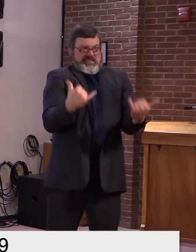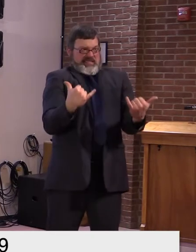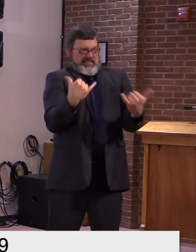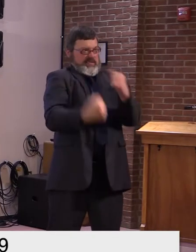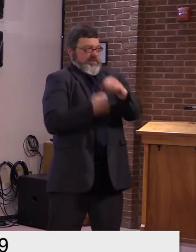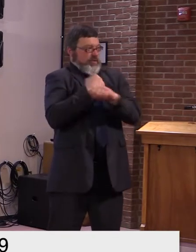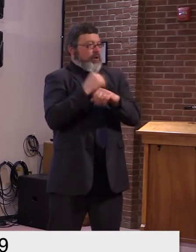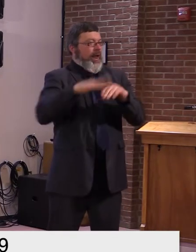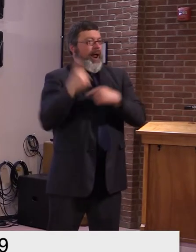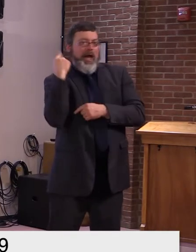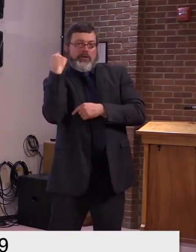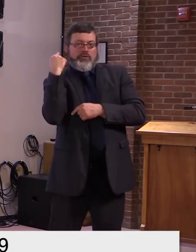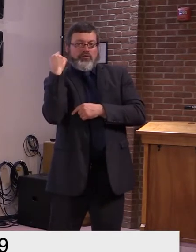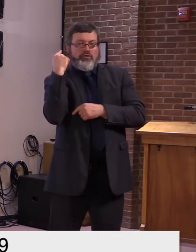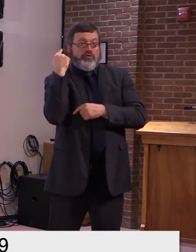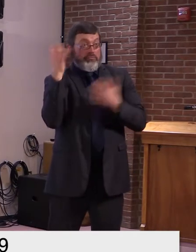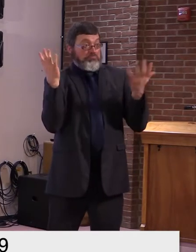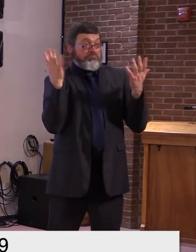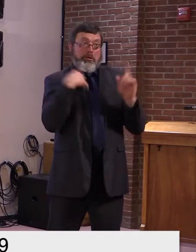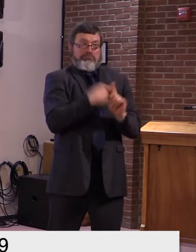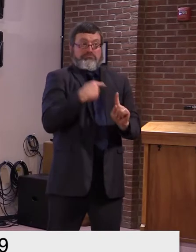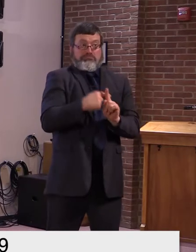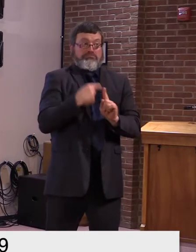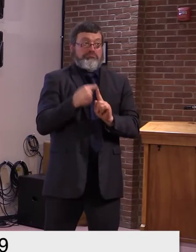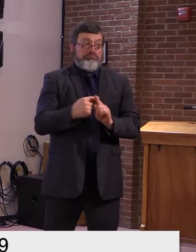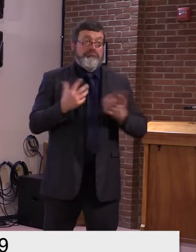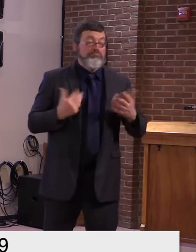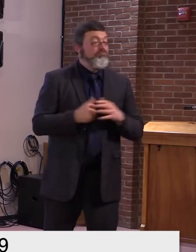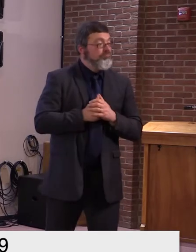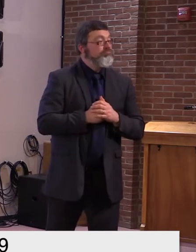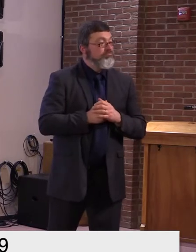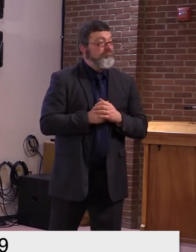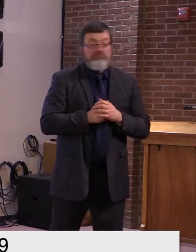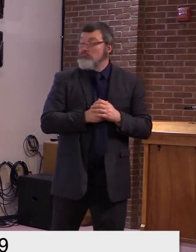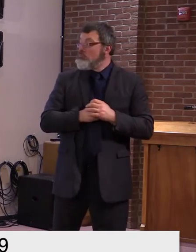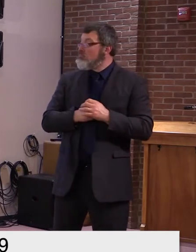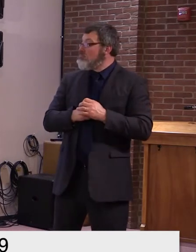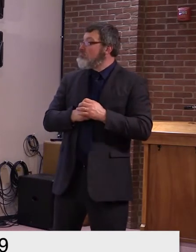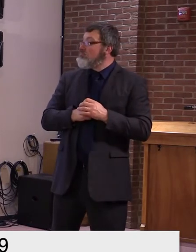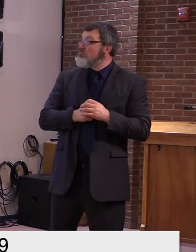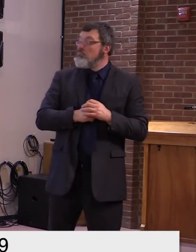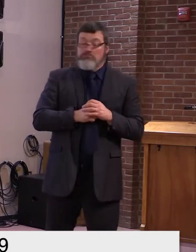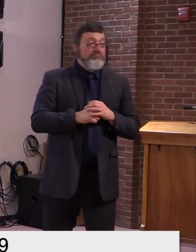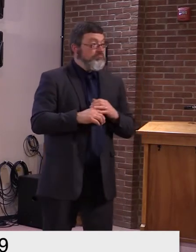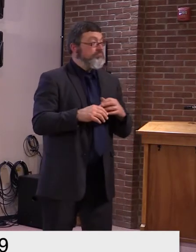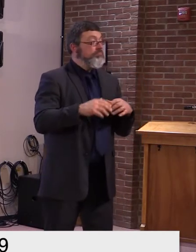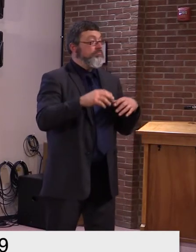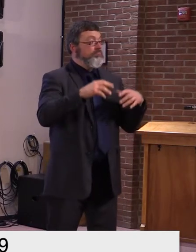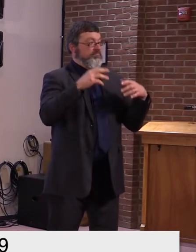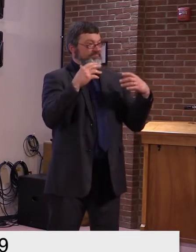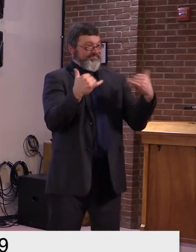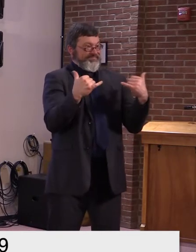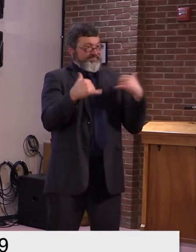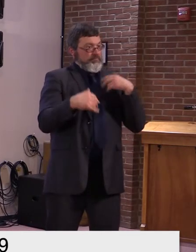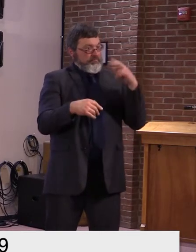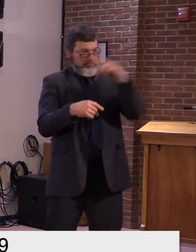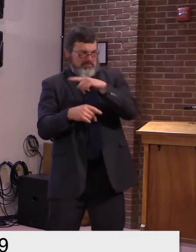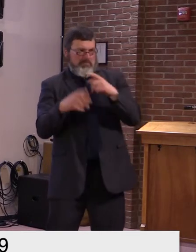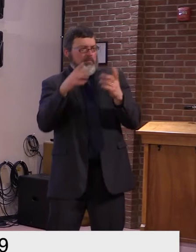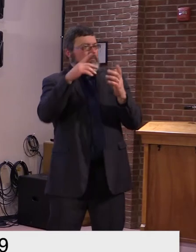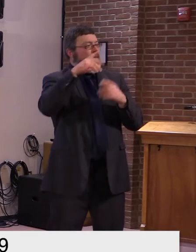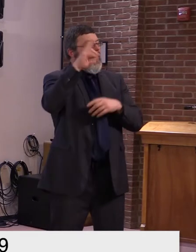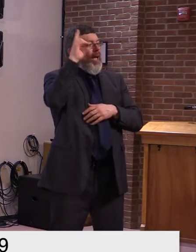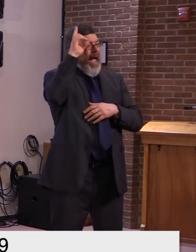of where we stood at this time last year. Additionally, now about 10 weeks or so into the flu season here in the United